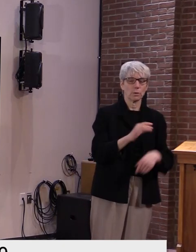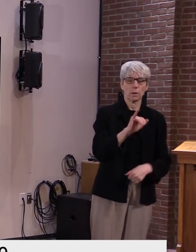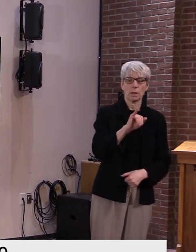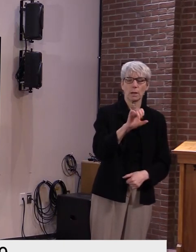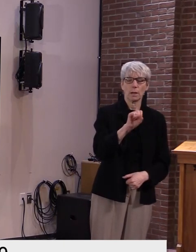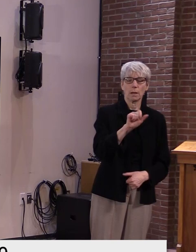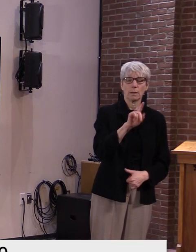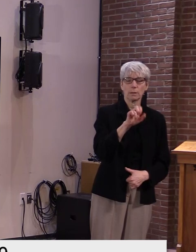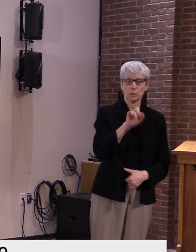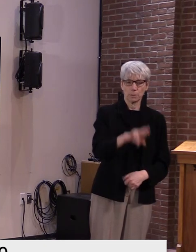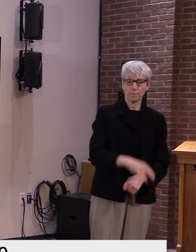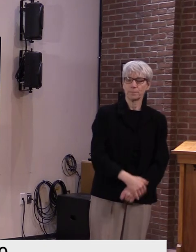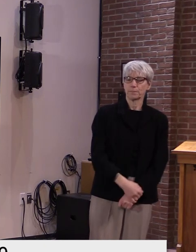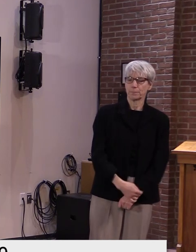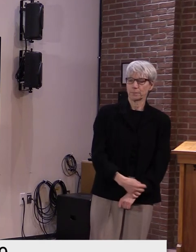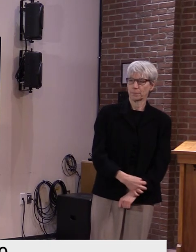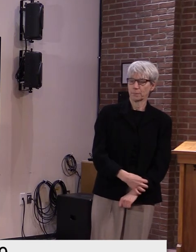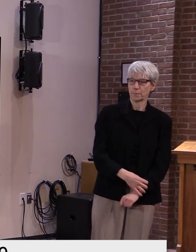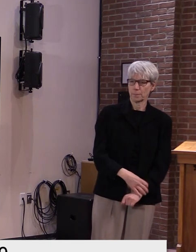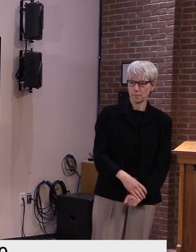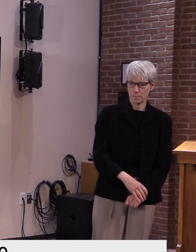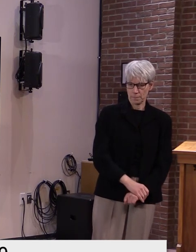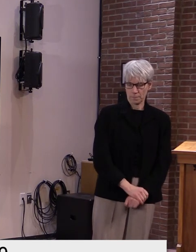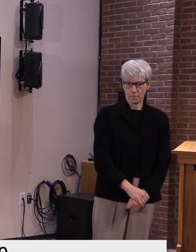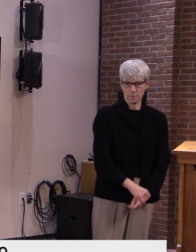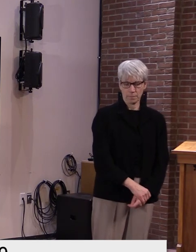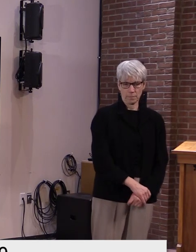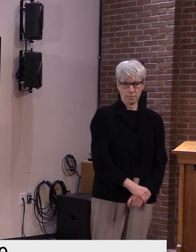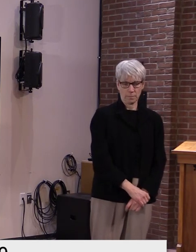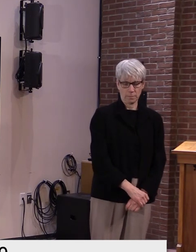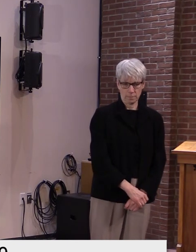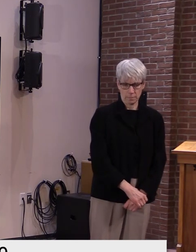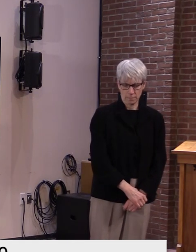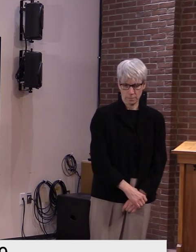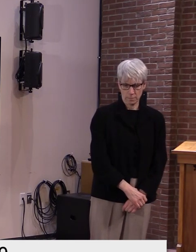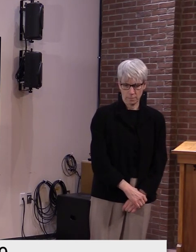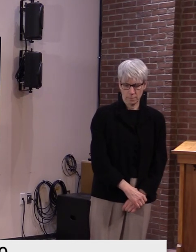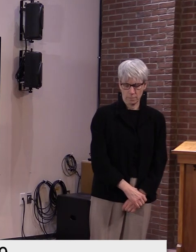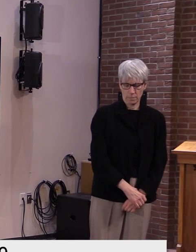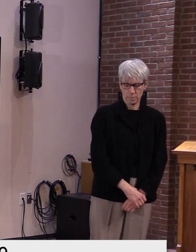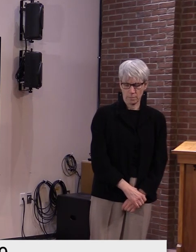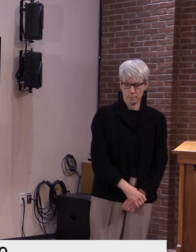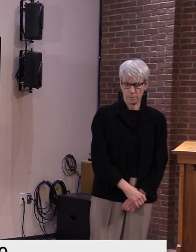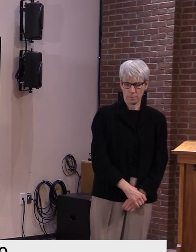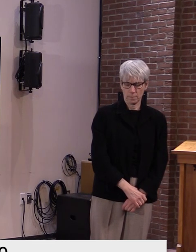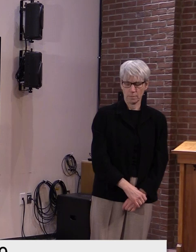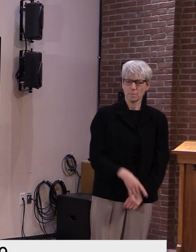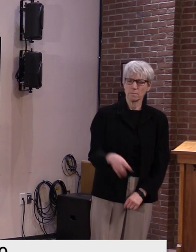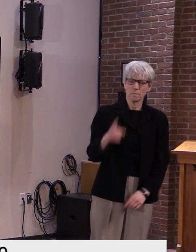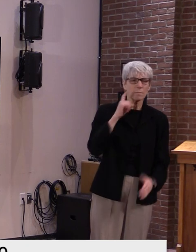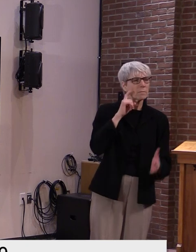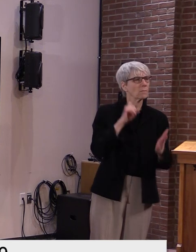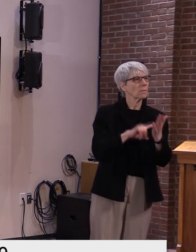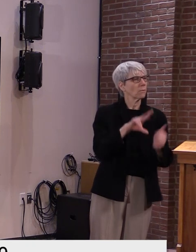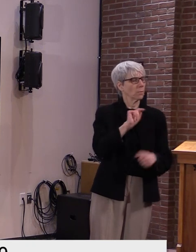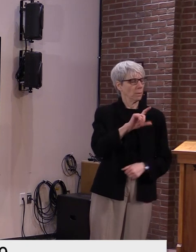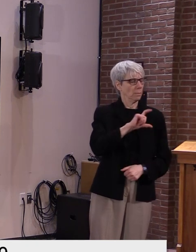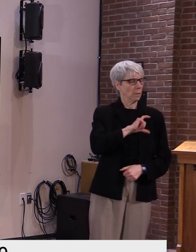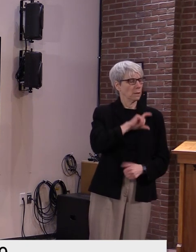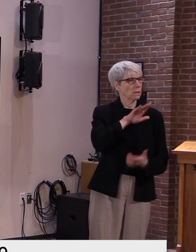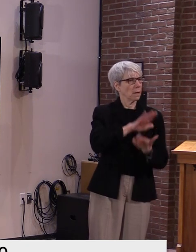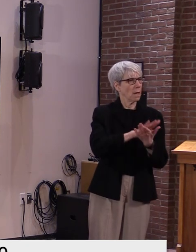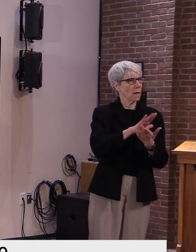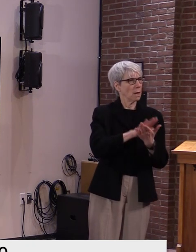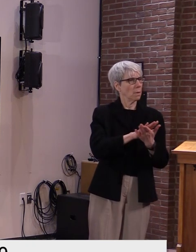Thanks, Rebecca. Governor, it appears the Vermont Police Academy has become the first Vermont